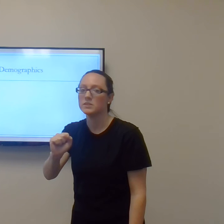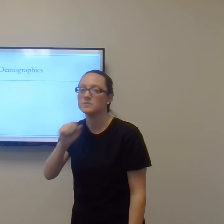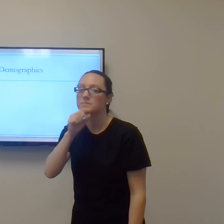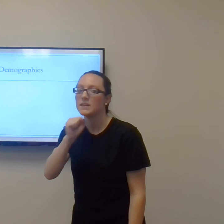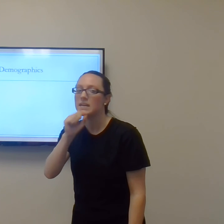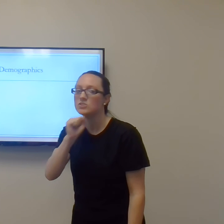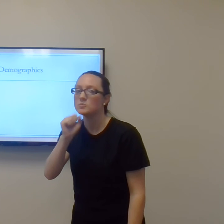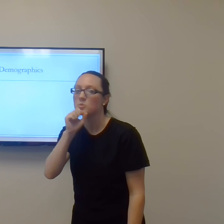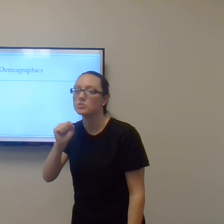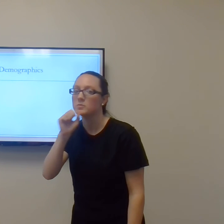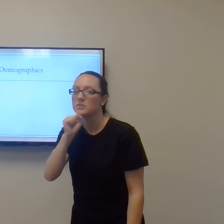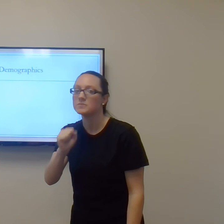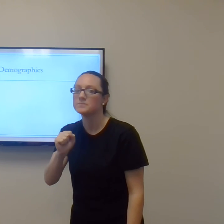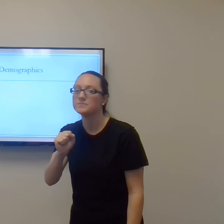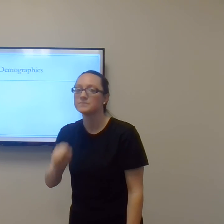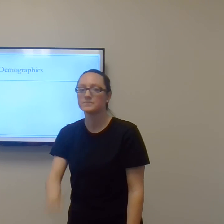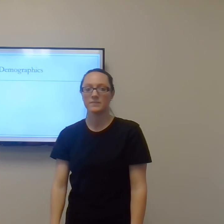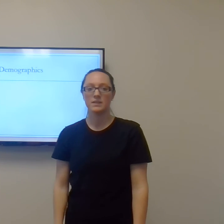beard. Age is pulling your beard.